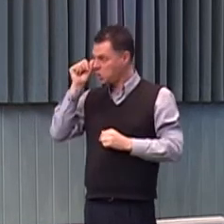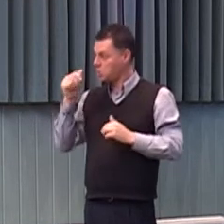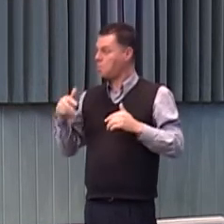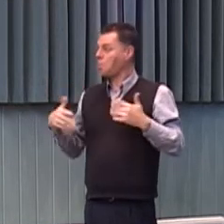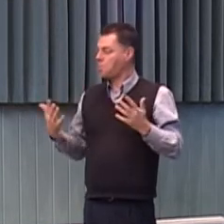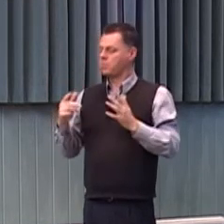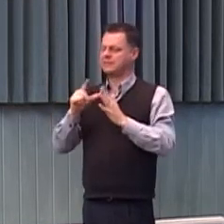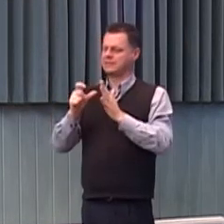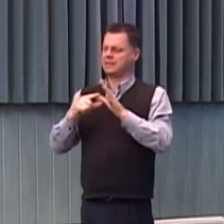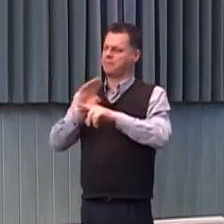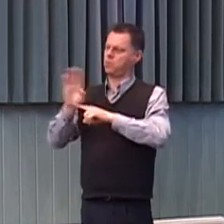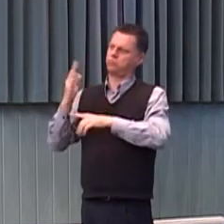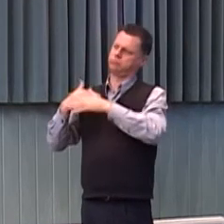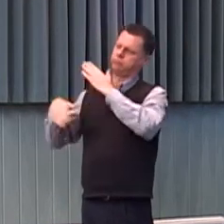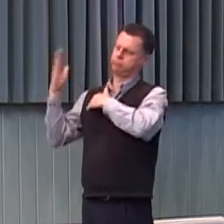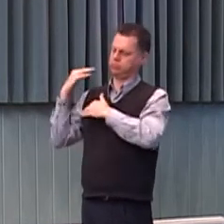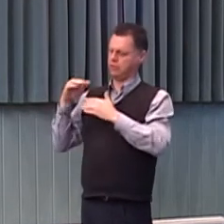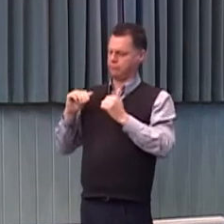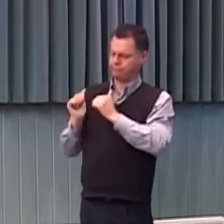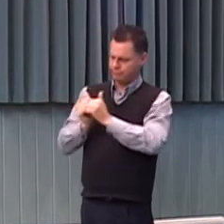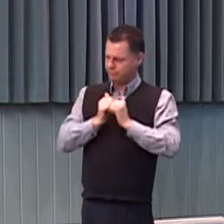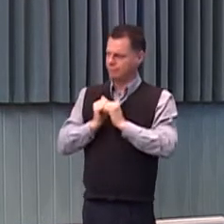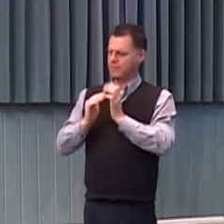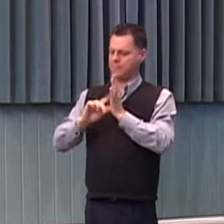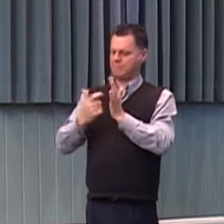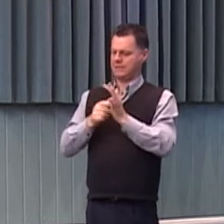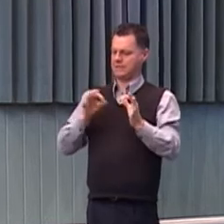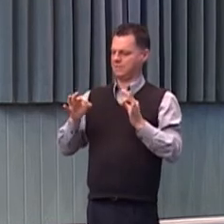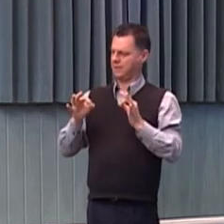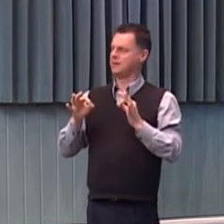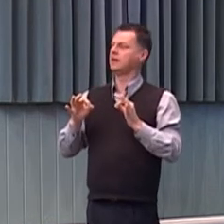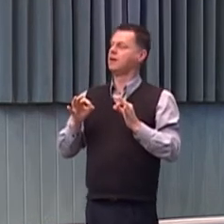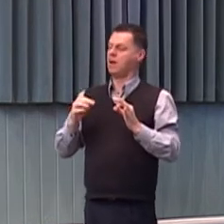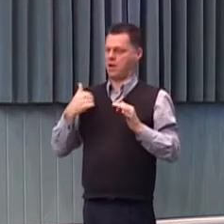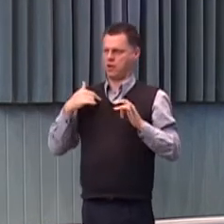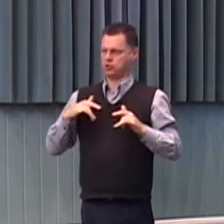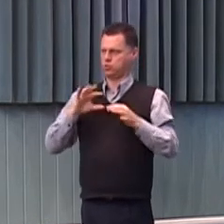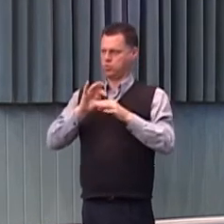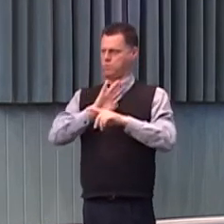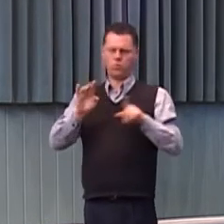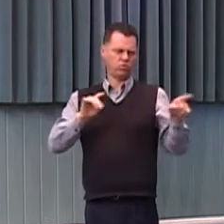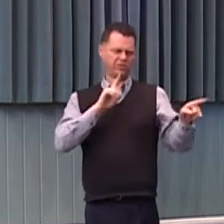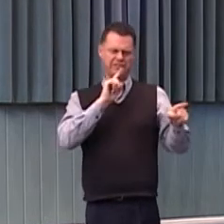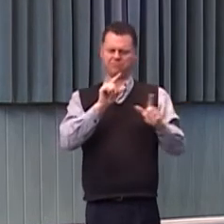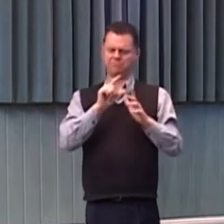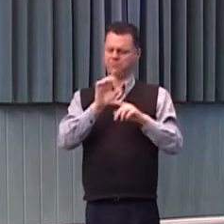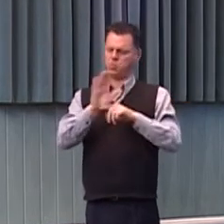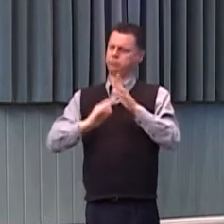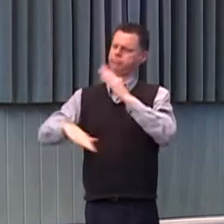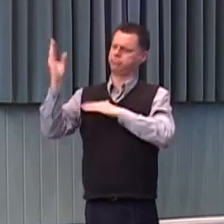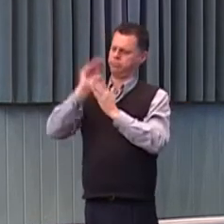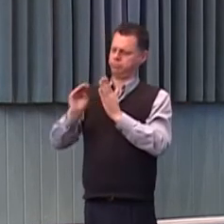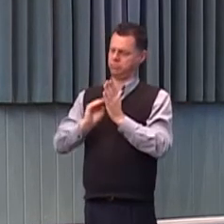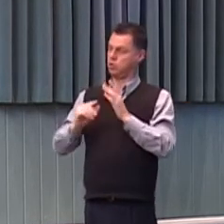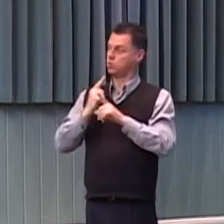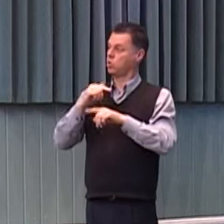set in place many, many years ago before I came to the board. That master plan talks about and has talked about the development of the